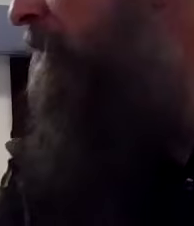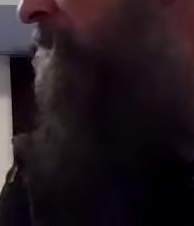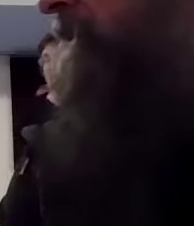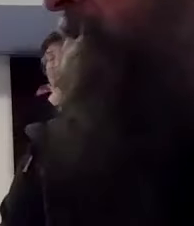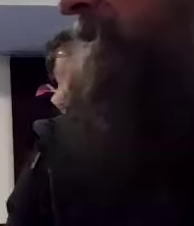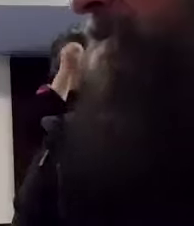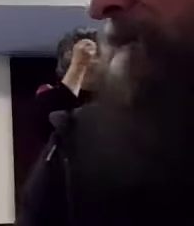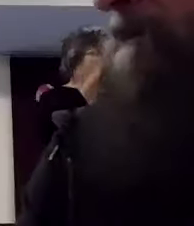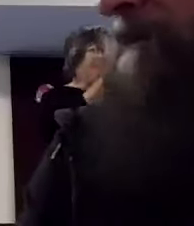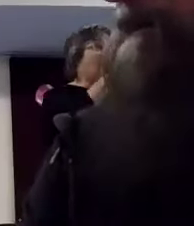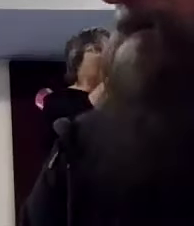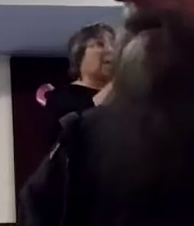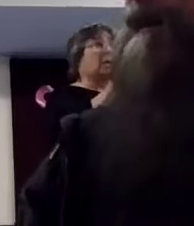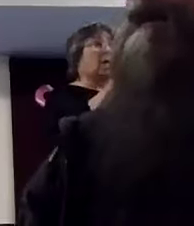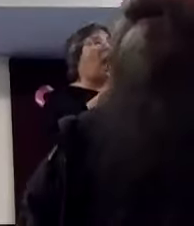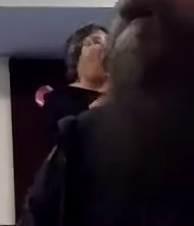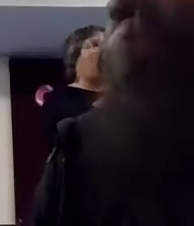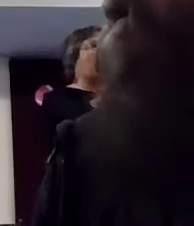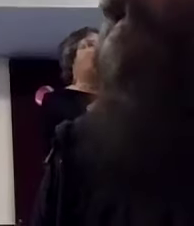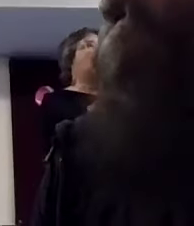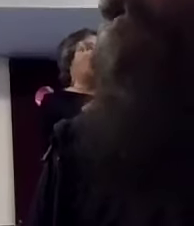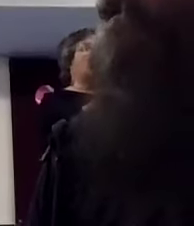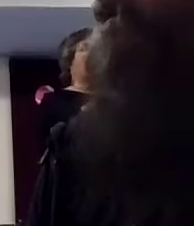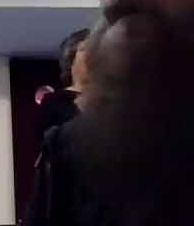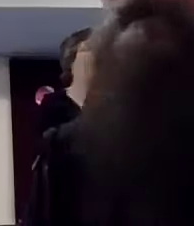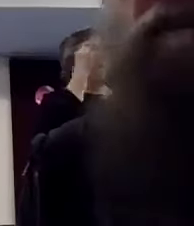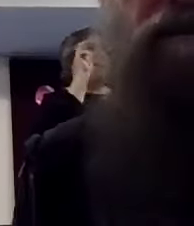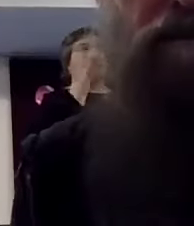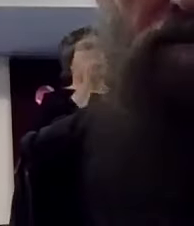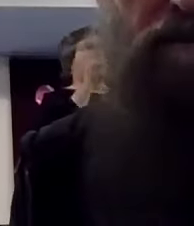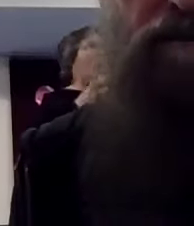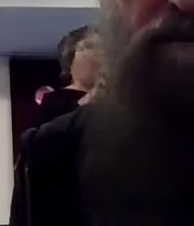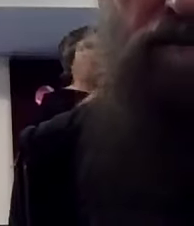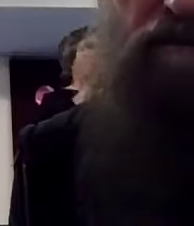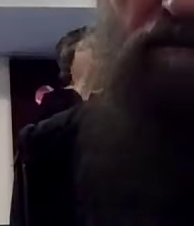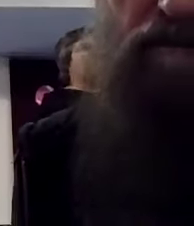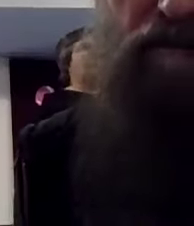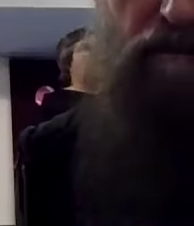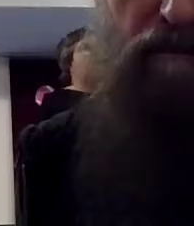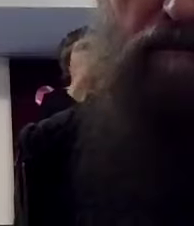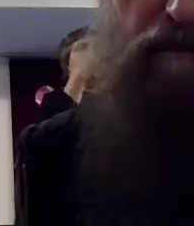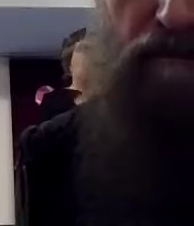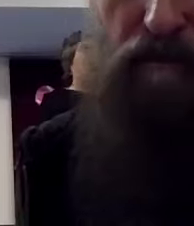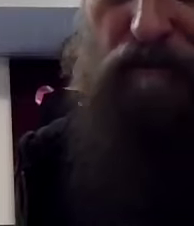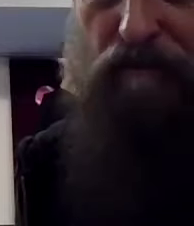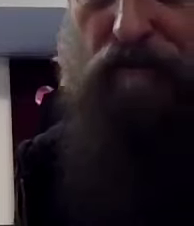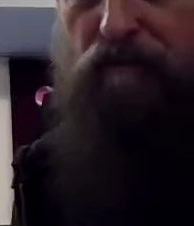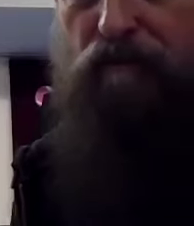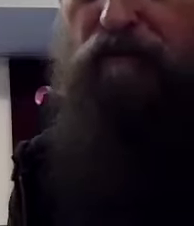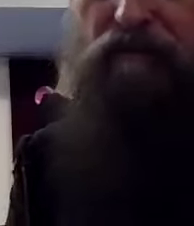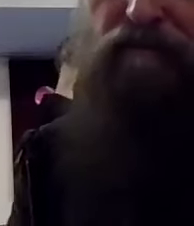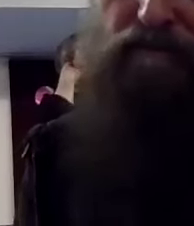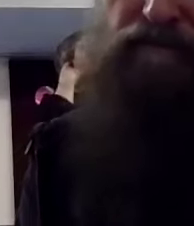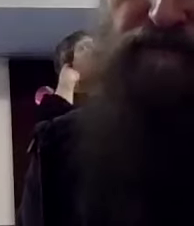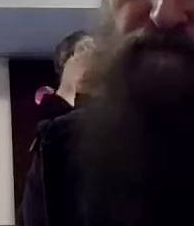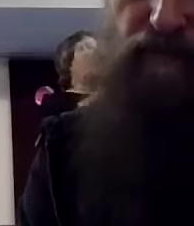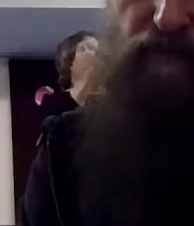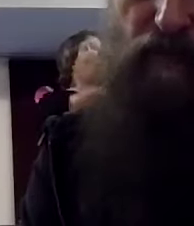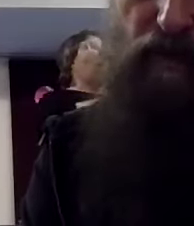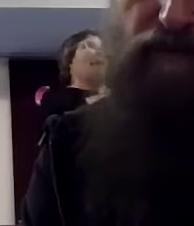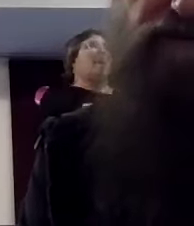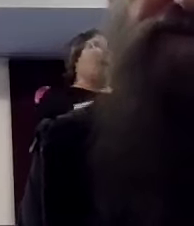I did let him in this meeting, so the idea was he might not have been able to stay. He had a hard thing at like 4 o'clock, so I wanted